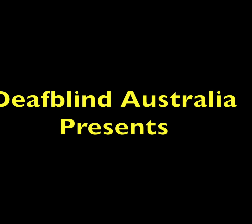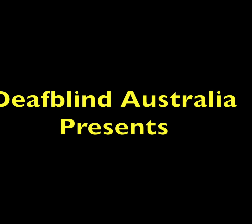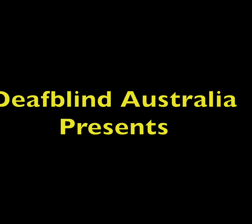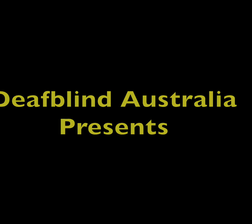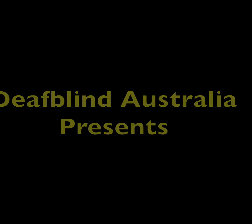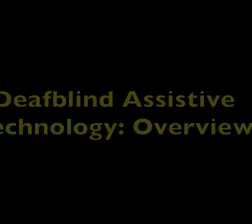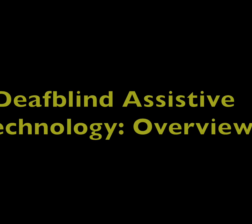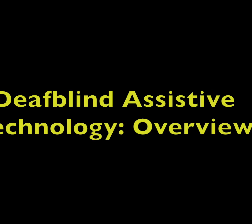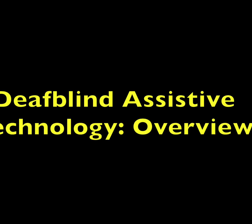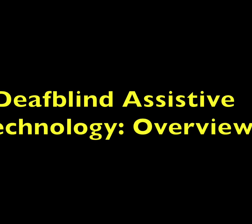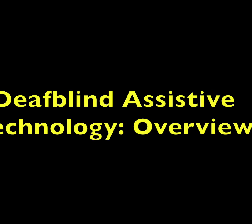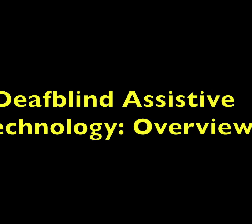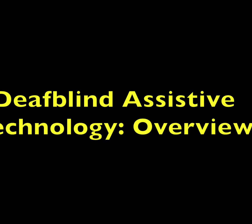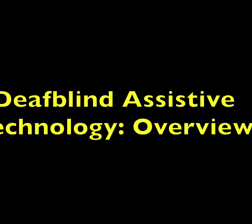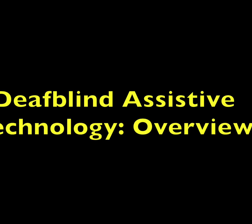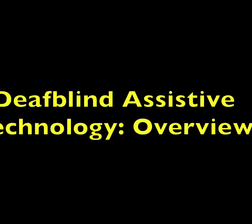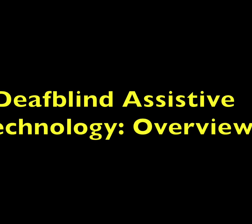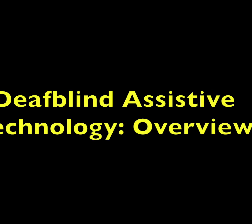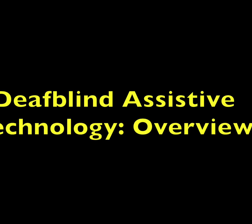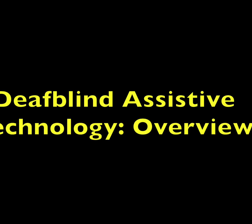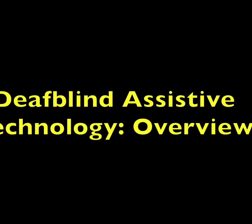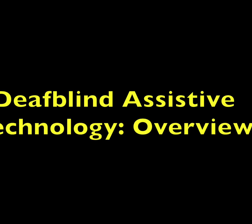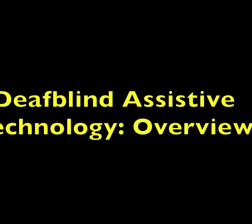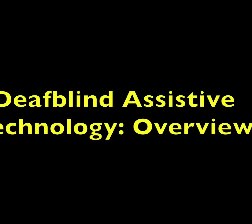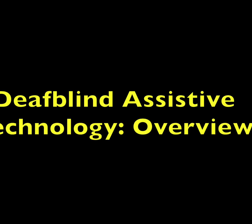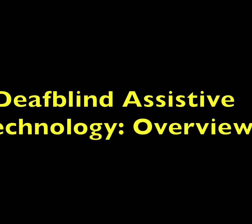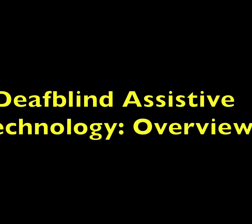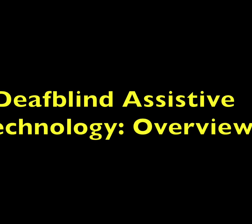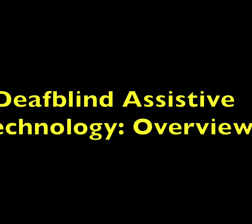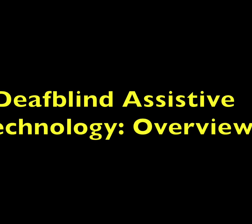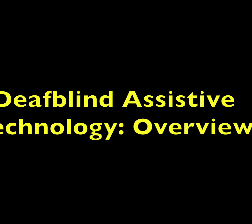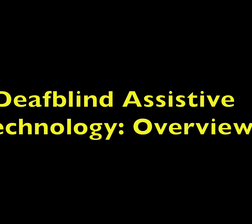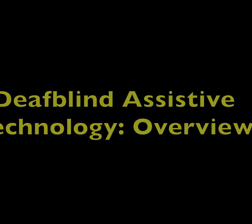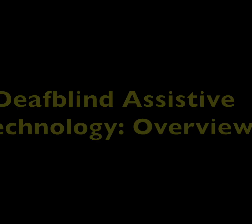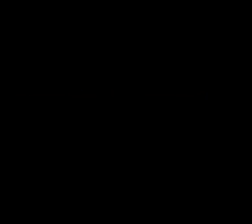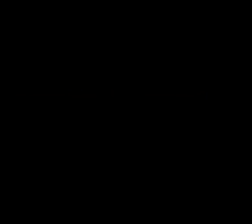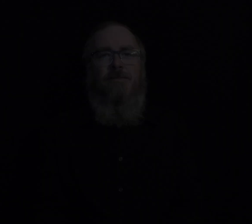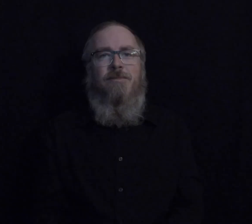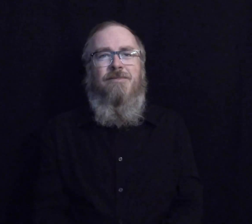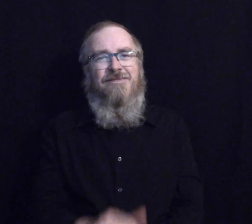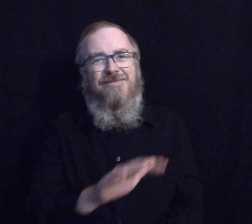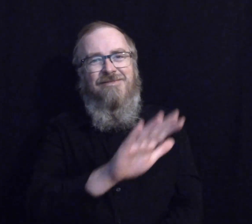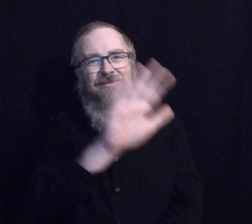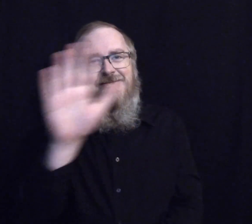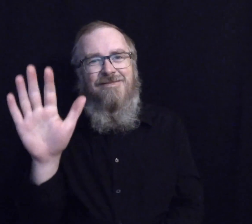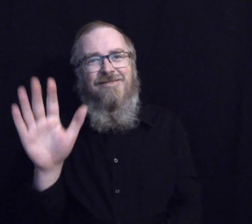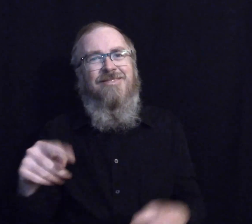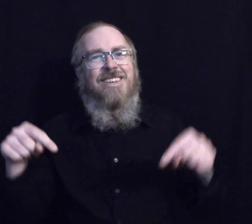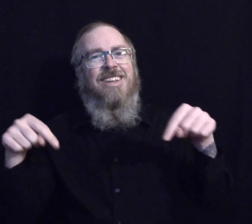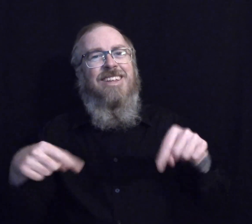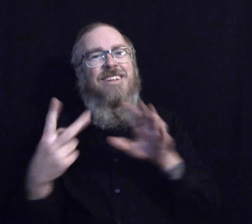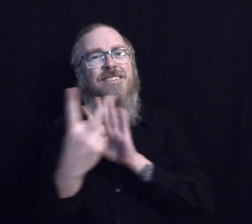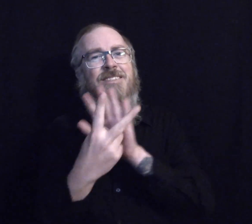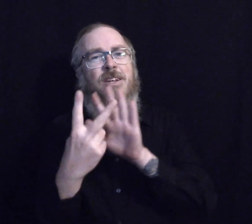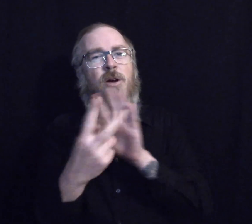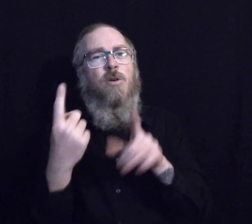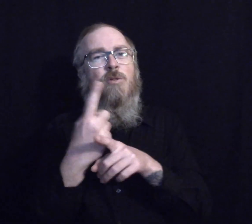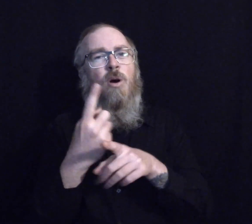Deafblind Australia presents Deafblind Assistive Technology Overview. Hi, this video is